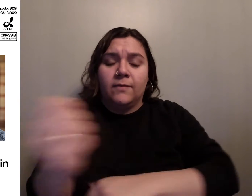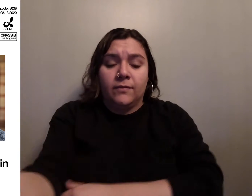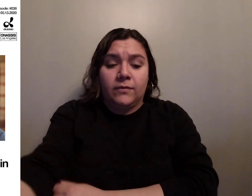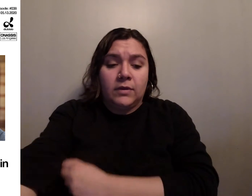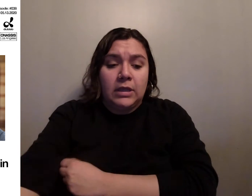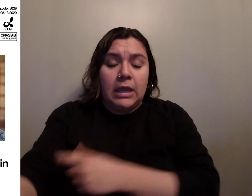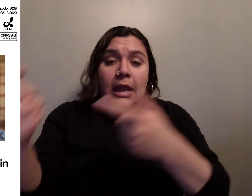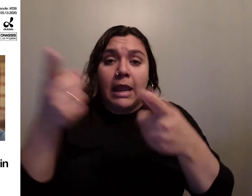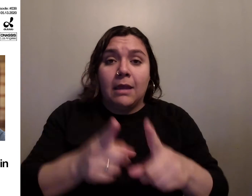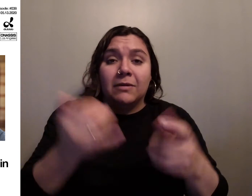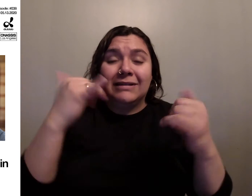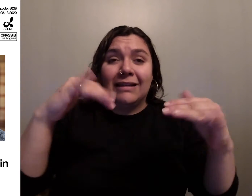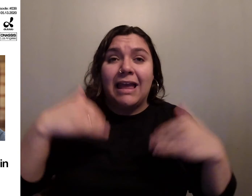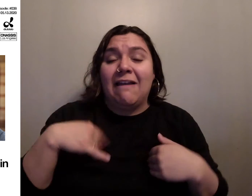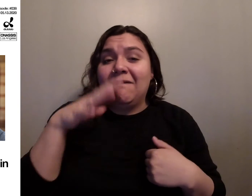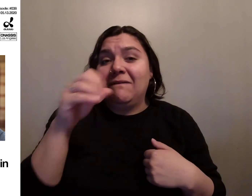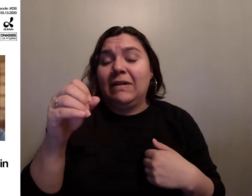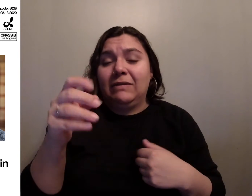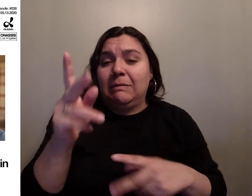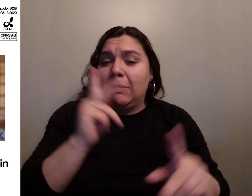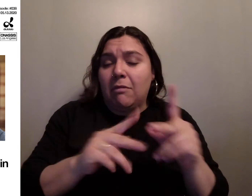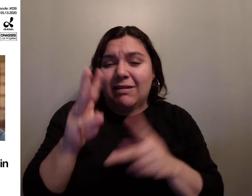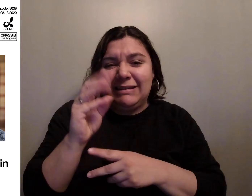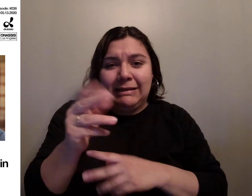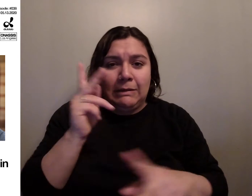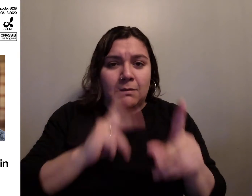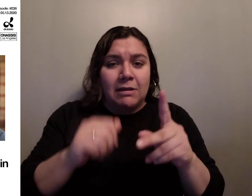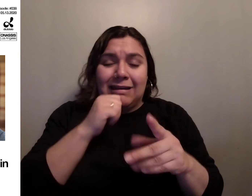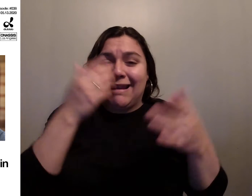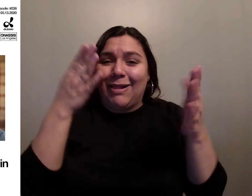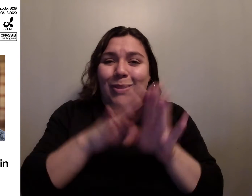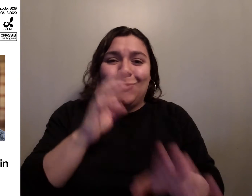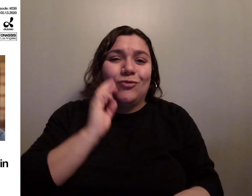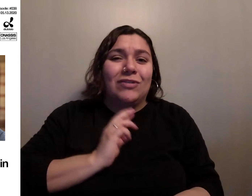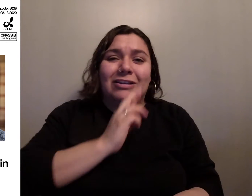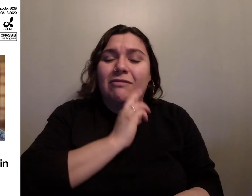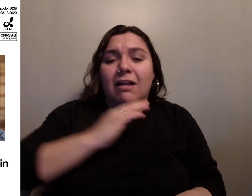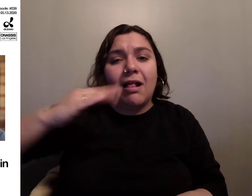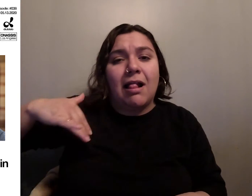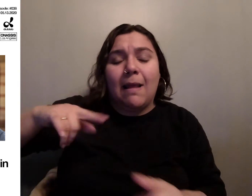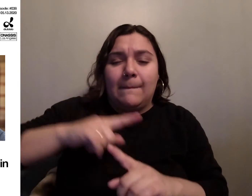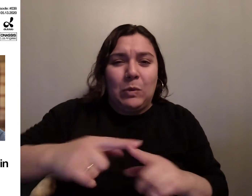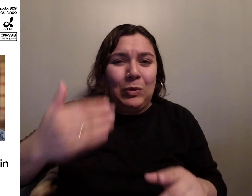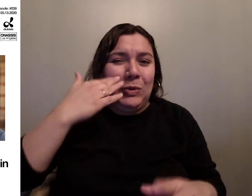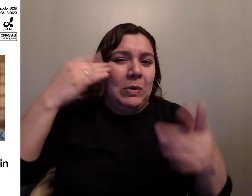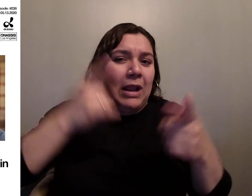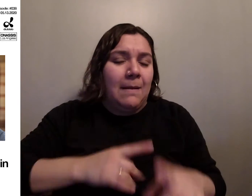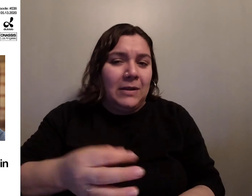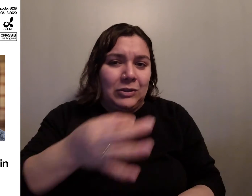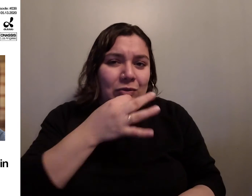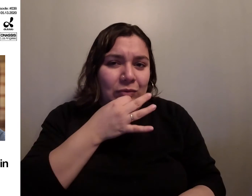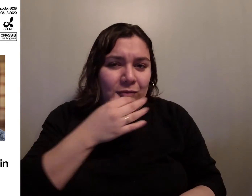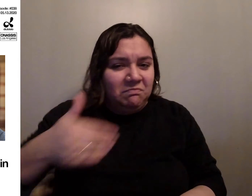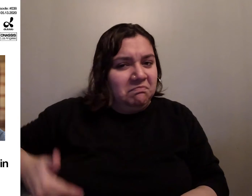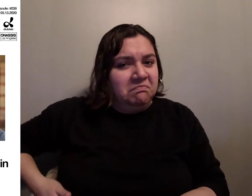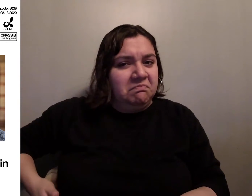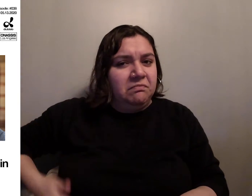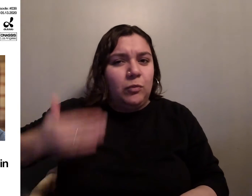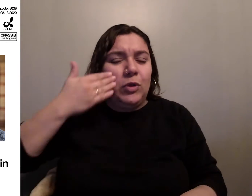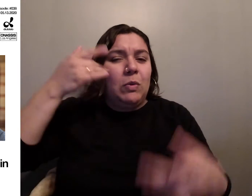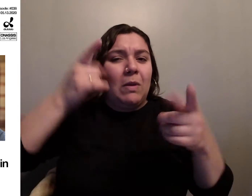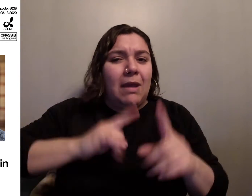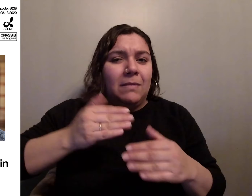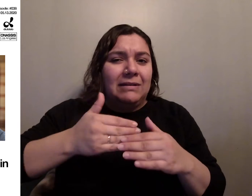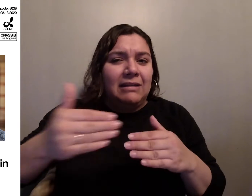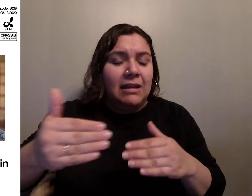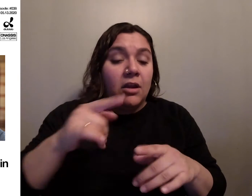just extraordinary. It was when we still had, you could have 50 people together. They hadn't yet closed restaurants, but it was coming.